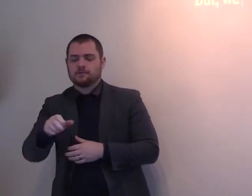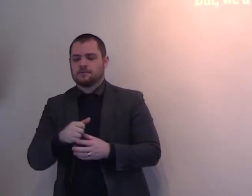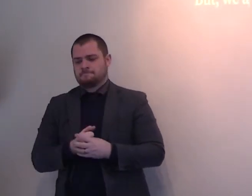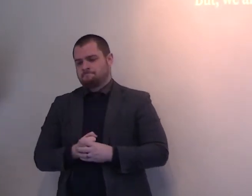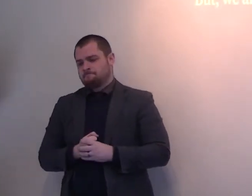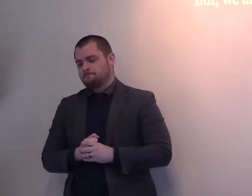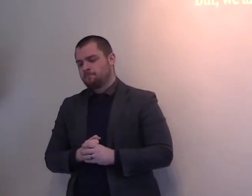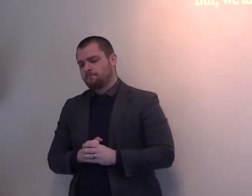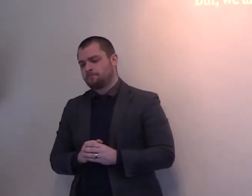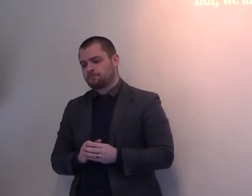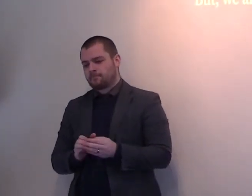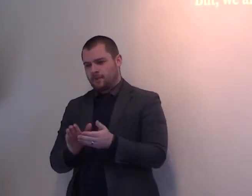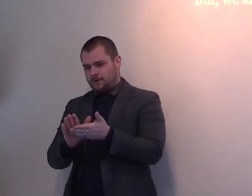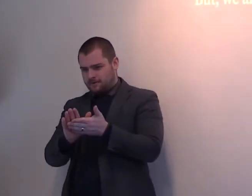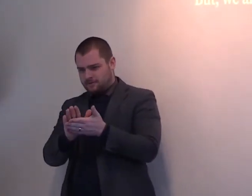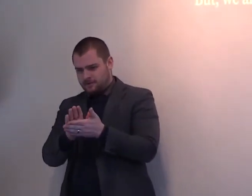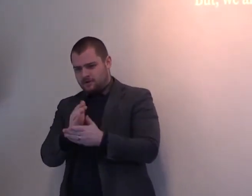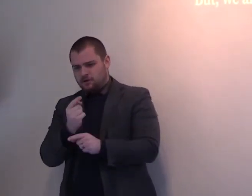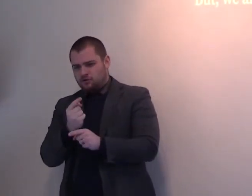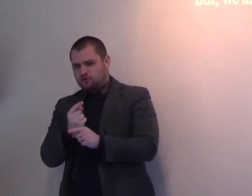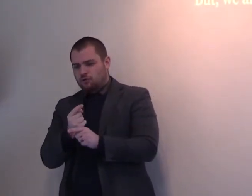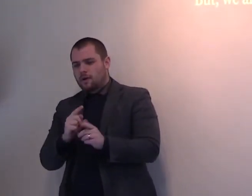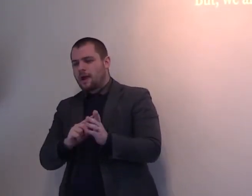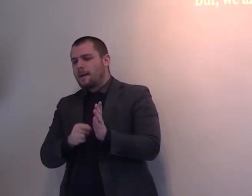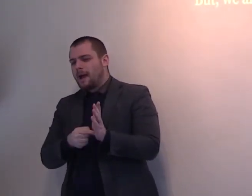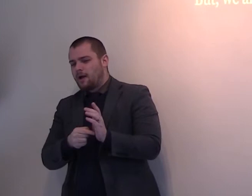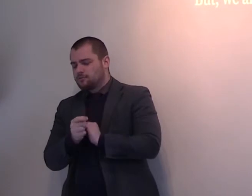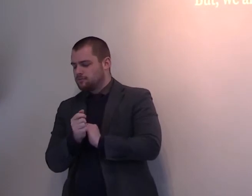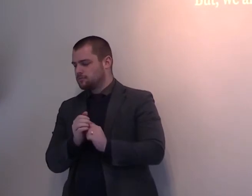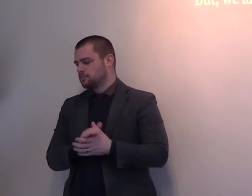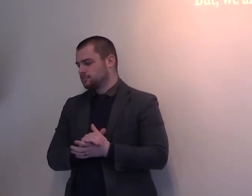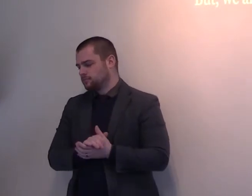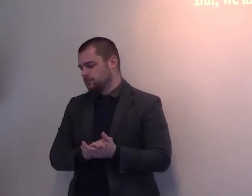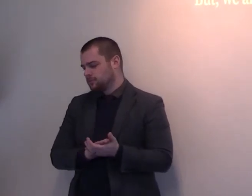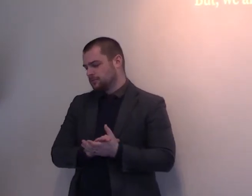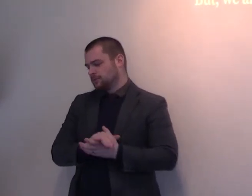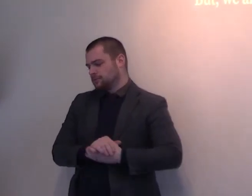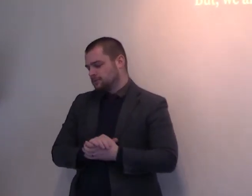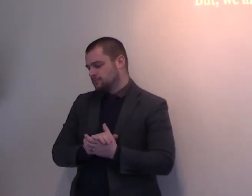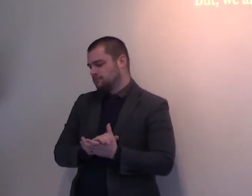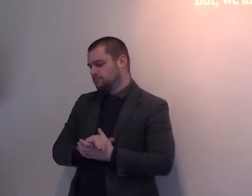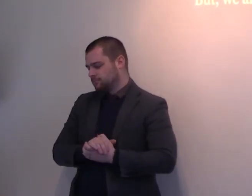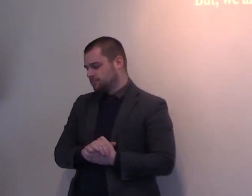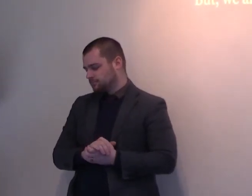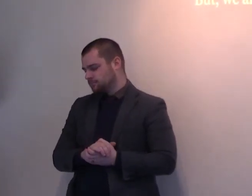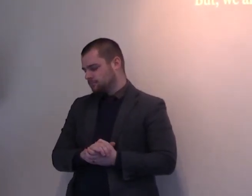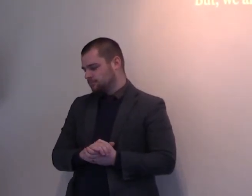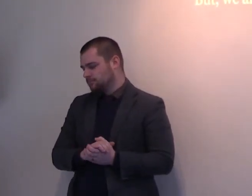general, but every application, every lesson should be applied individually to